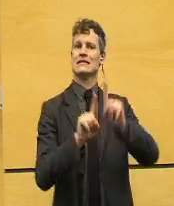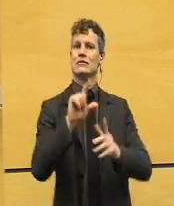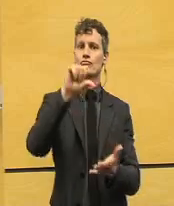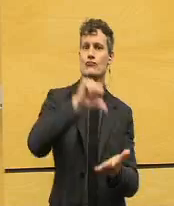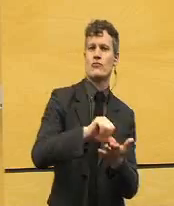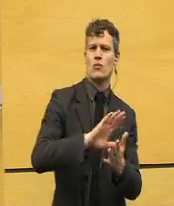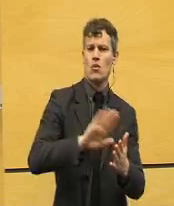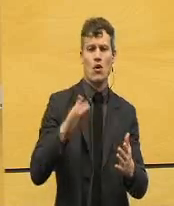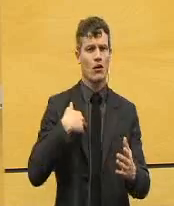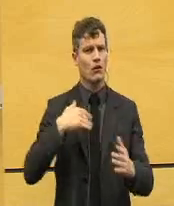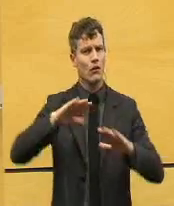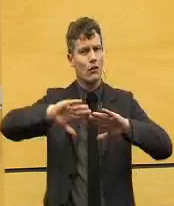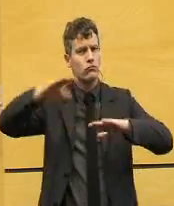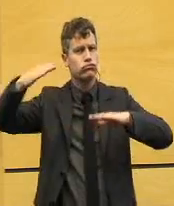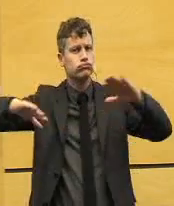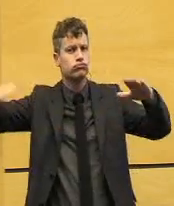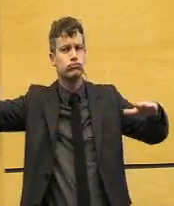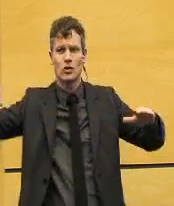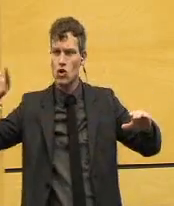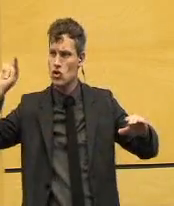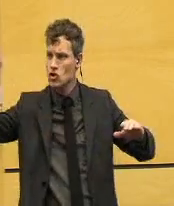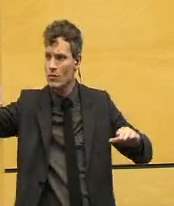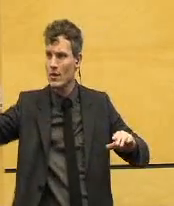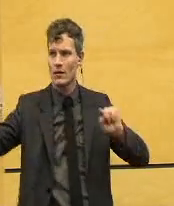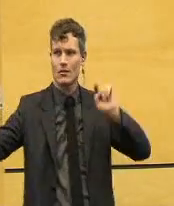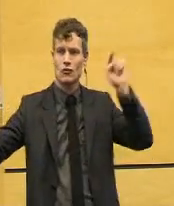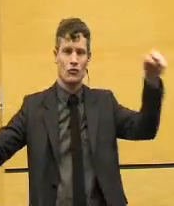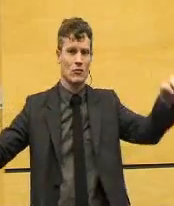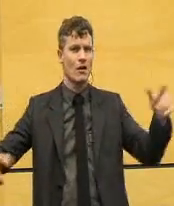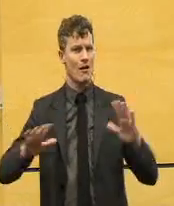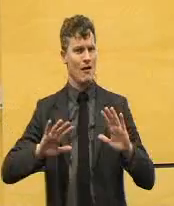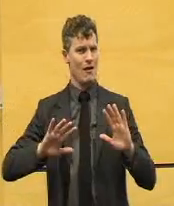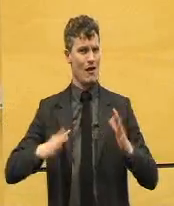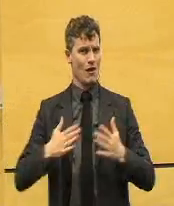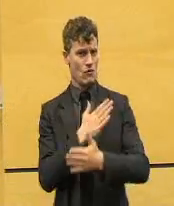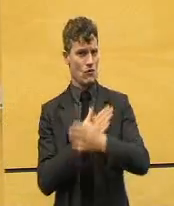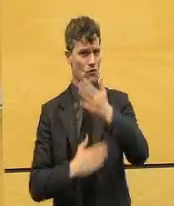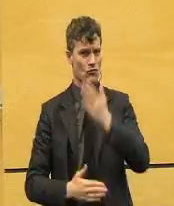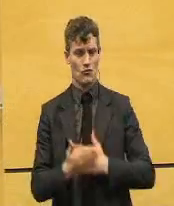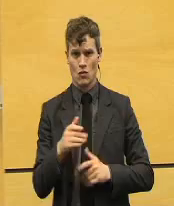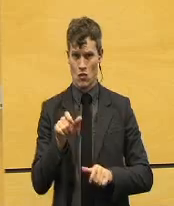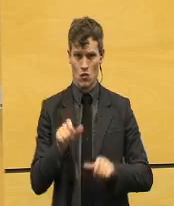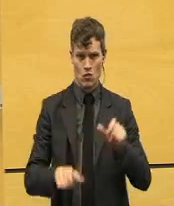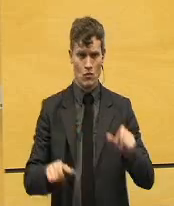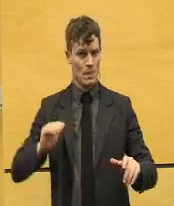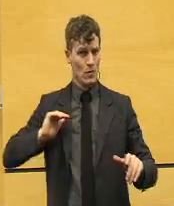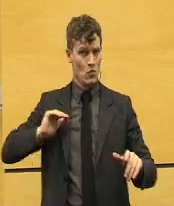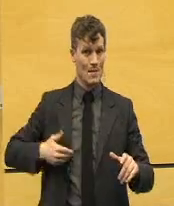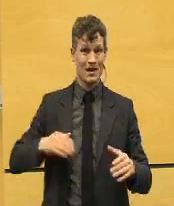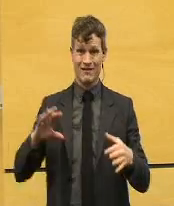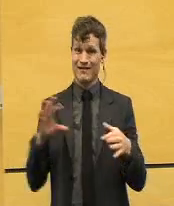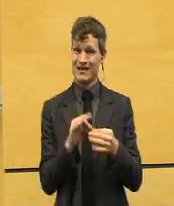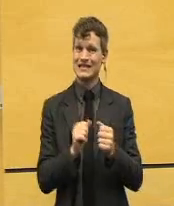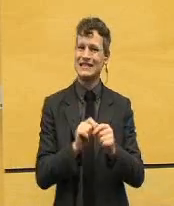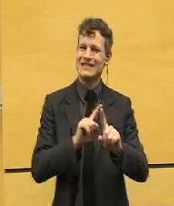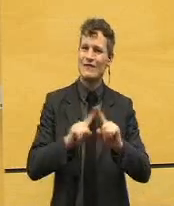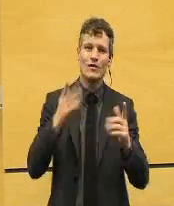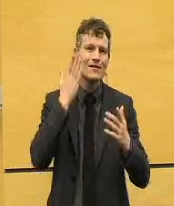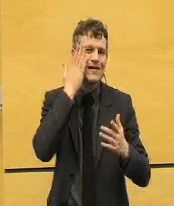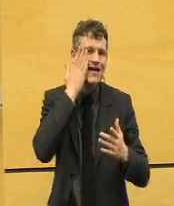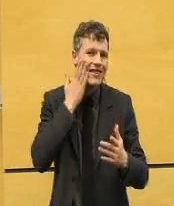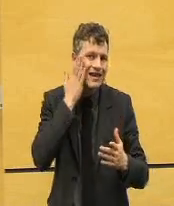also the women with disabilities that belong to the different ethnic groups in the country. Now I have a question on